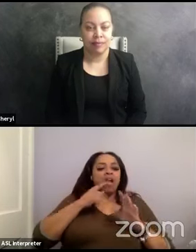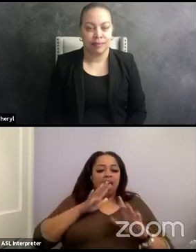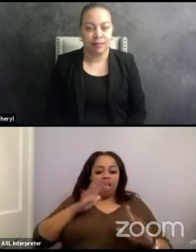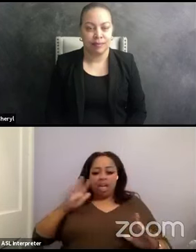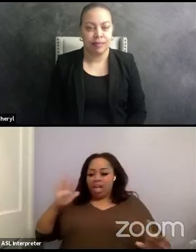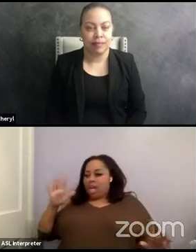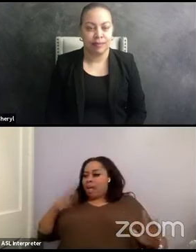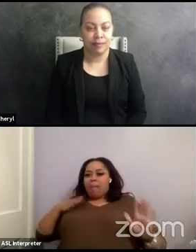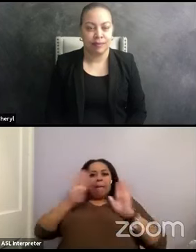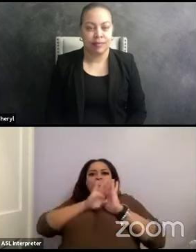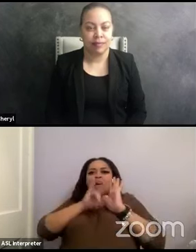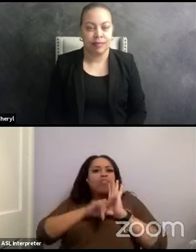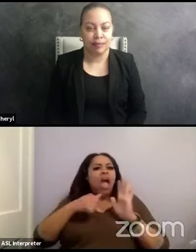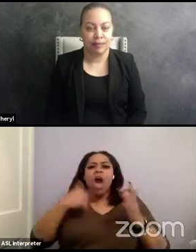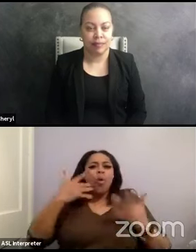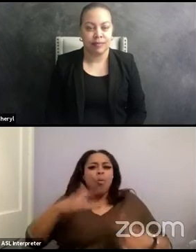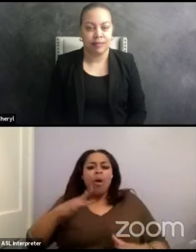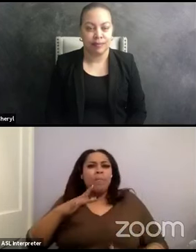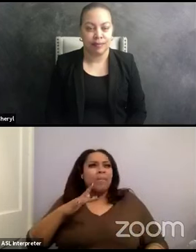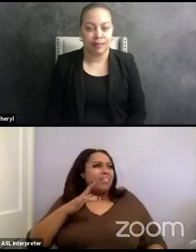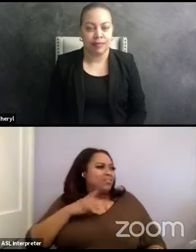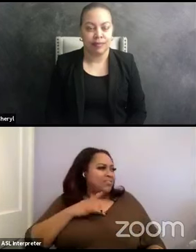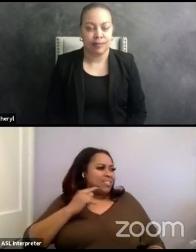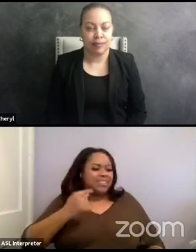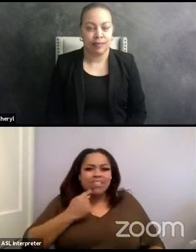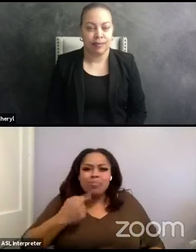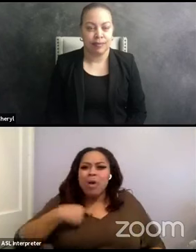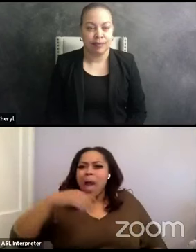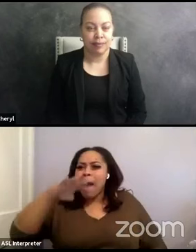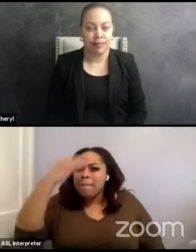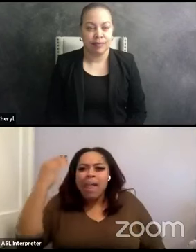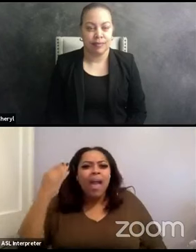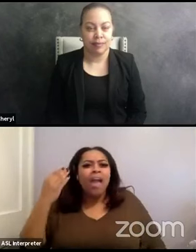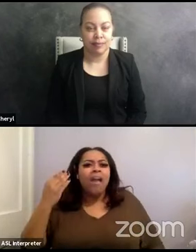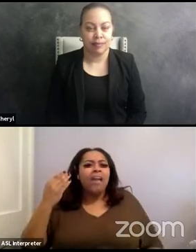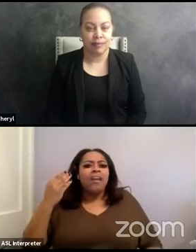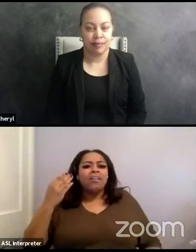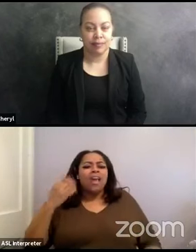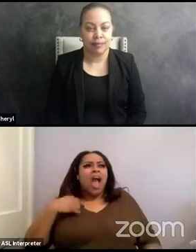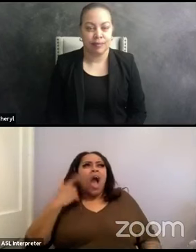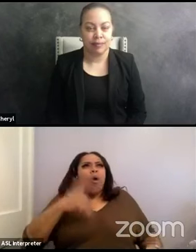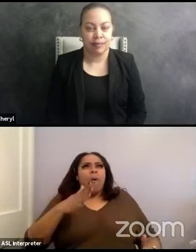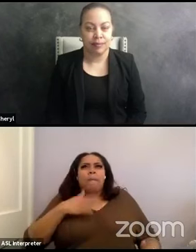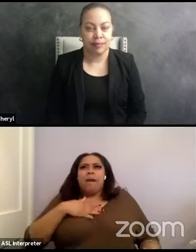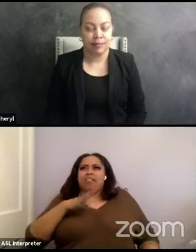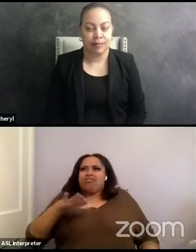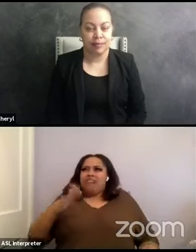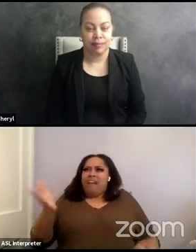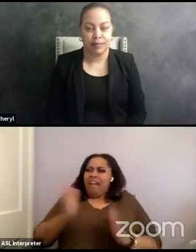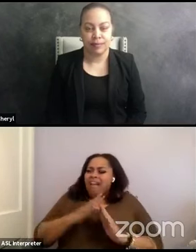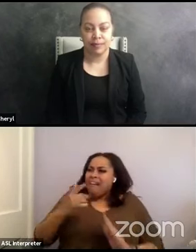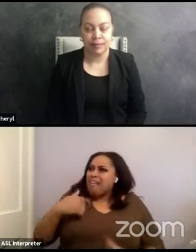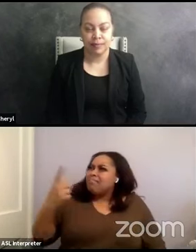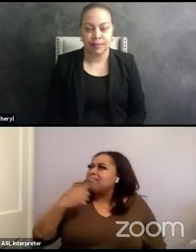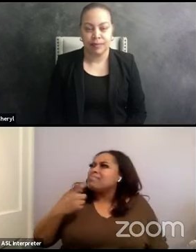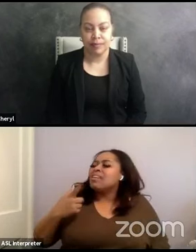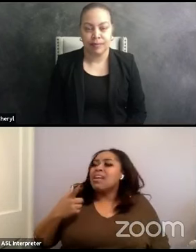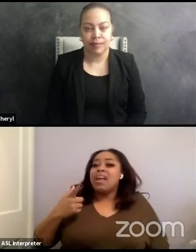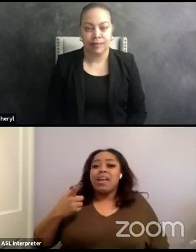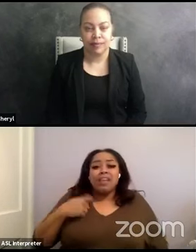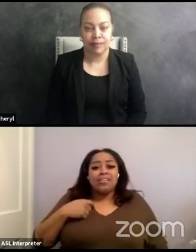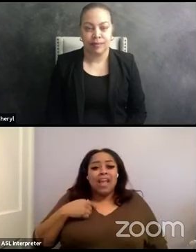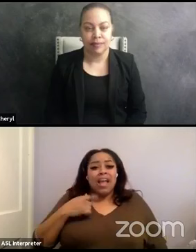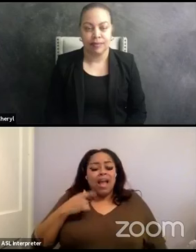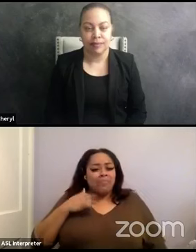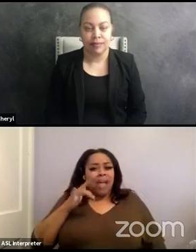want to be ashamed of being black, and I don't ever want my child to ask me, you know but I'm light skinned. You know what I'm